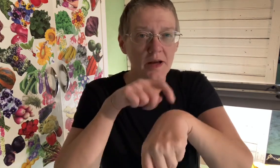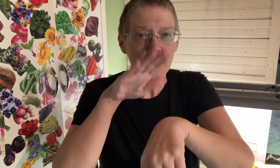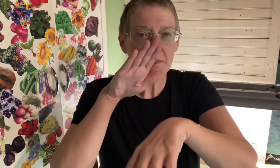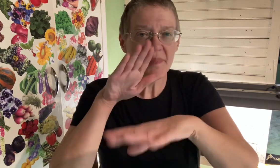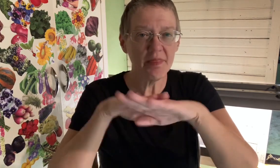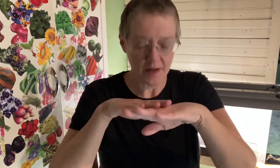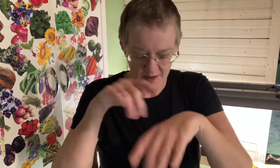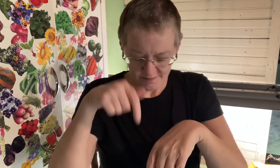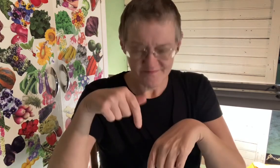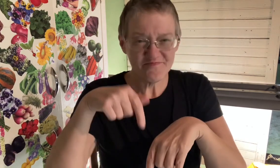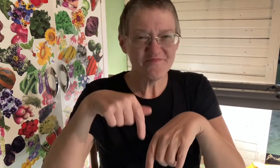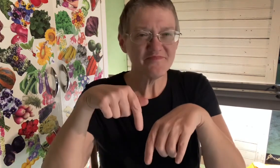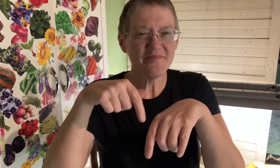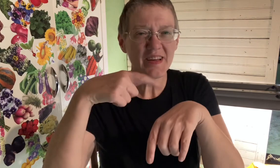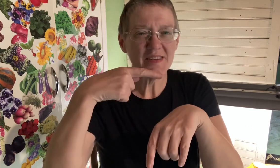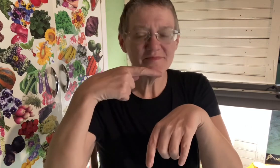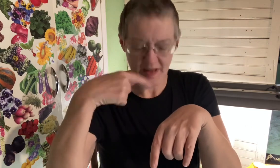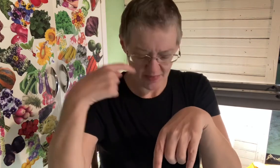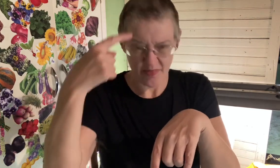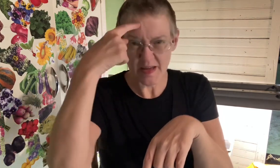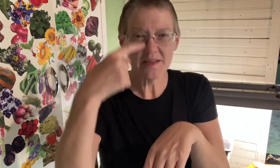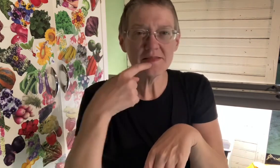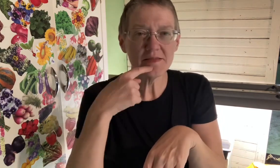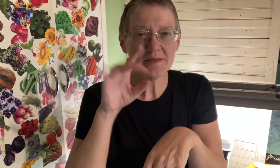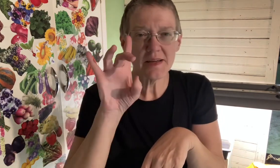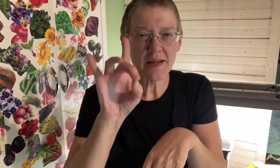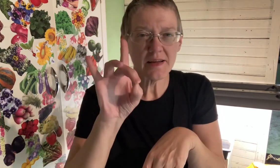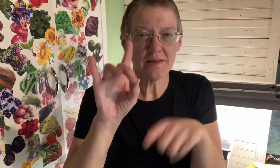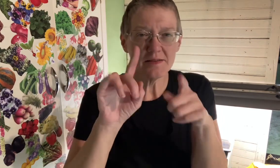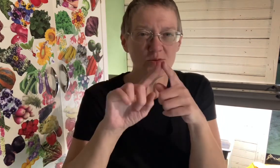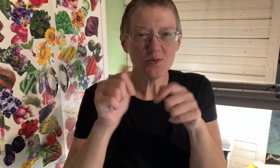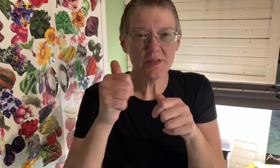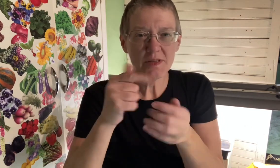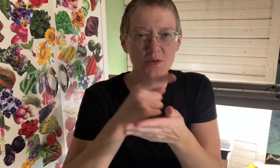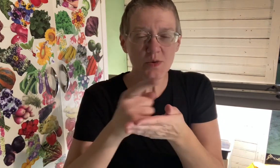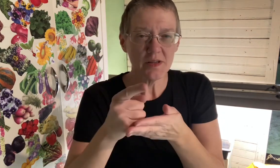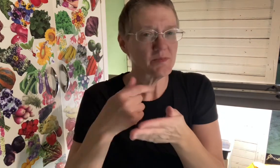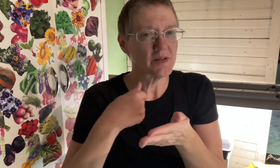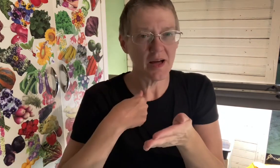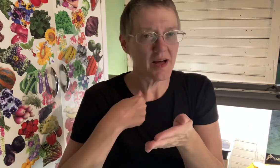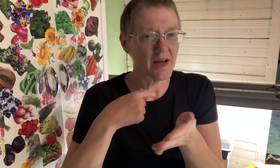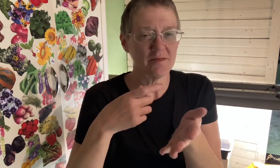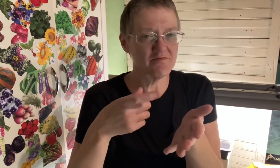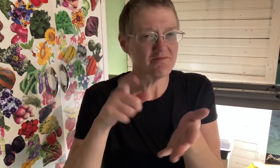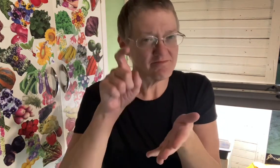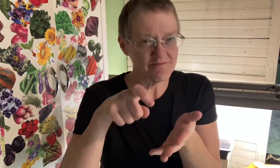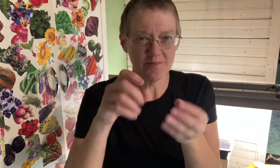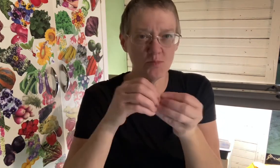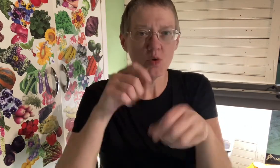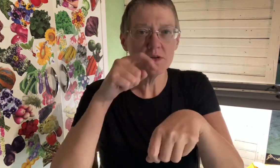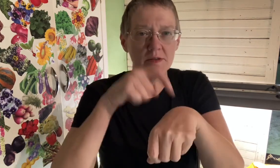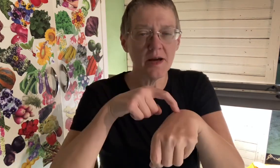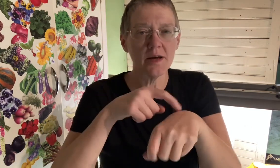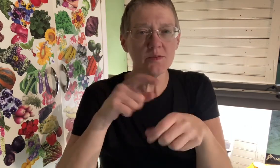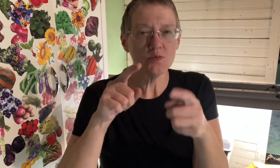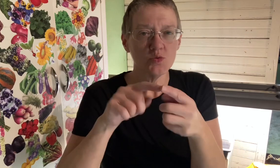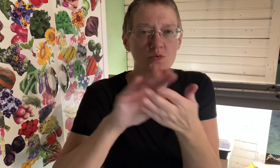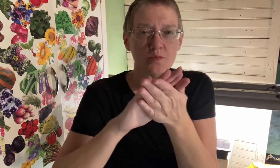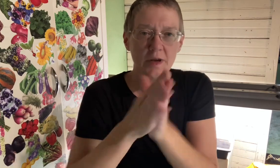need that time. I think the packet says 8 to 10 weeks, but I found they need more like 12. I want